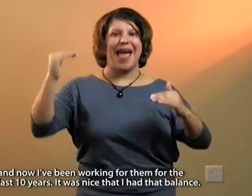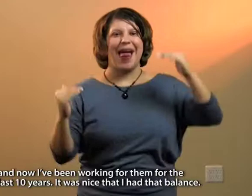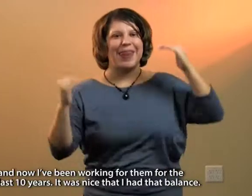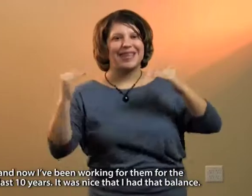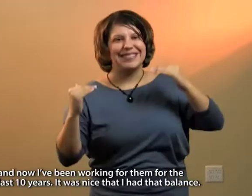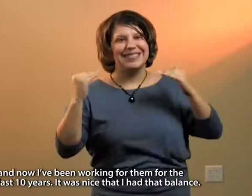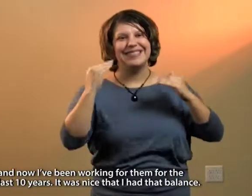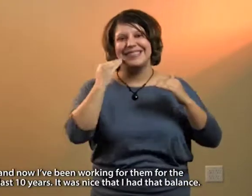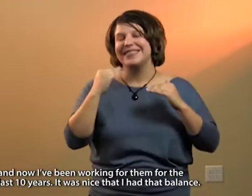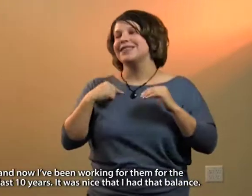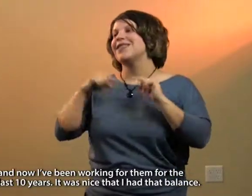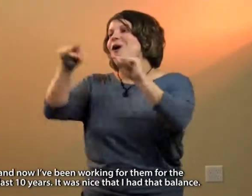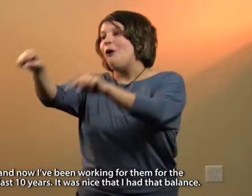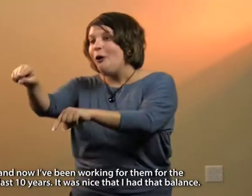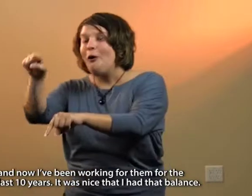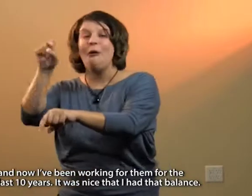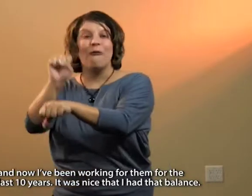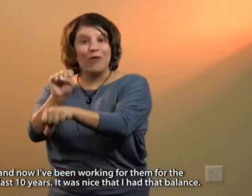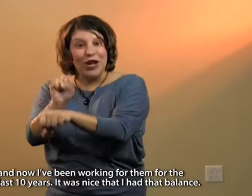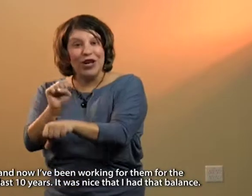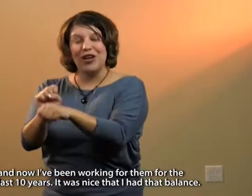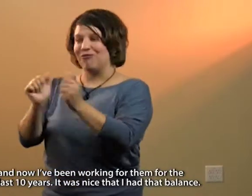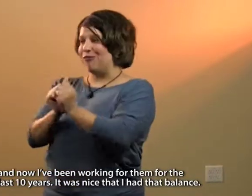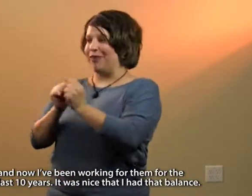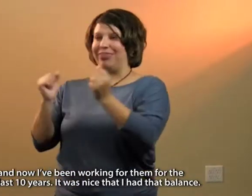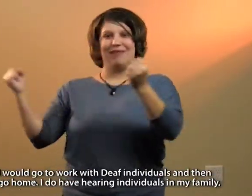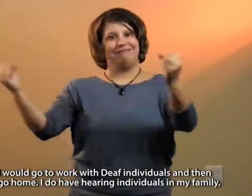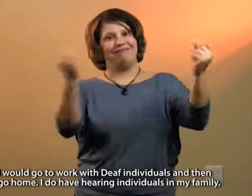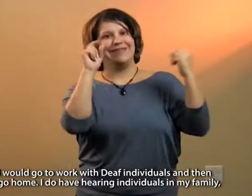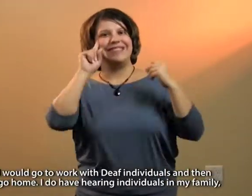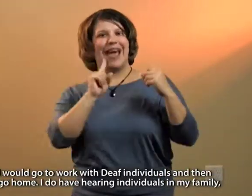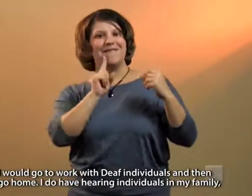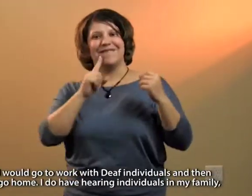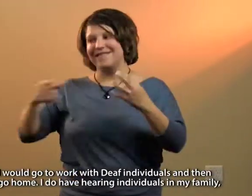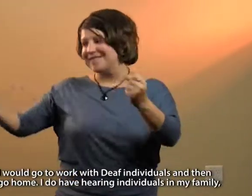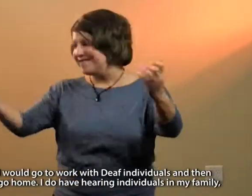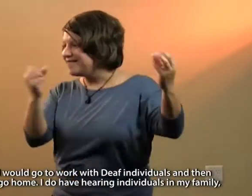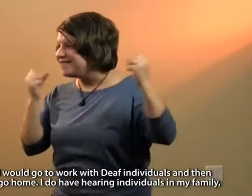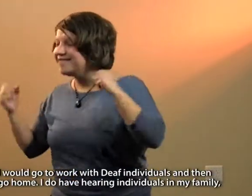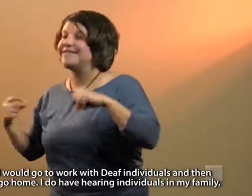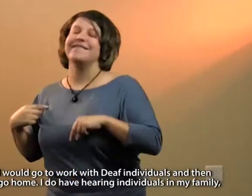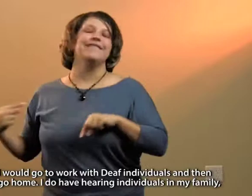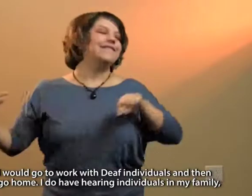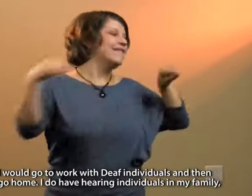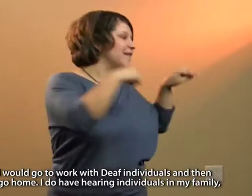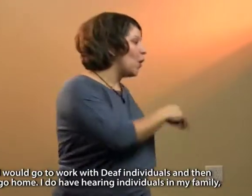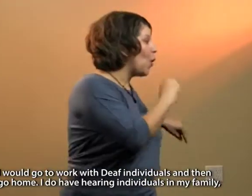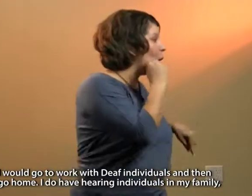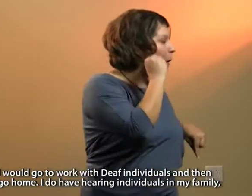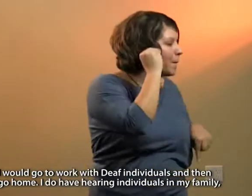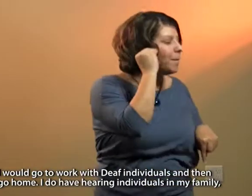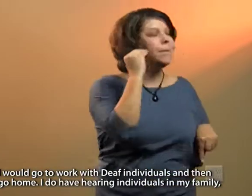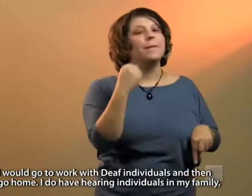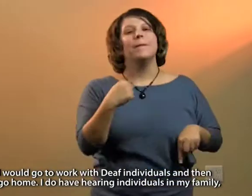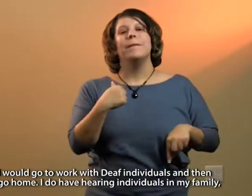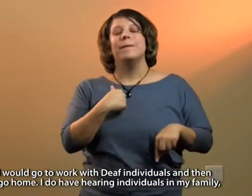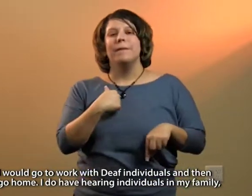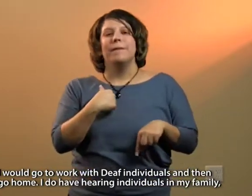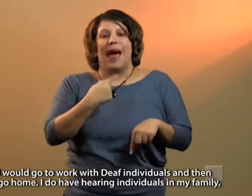It was nice that I had that balance So I would go to work with deaf individuals And then go home